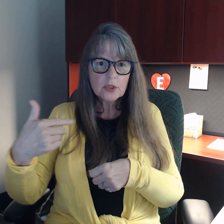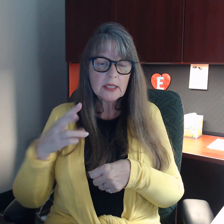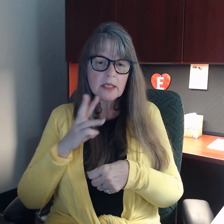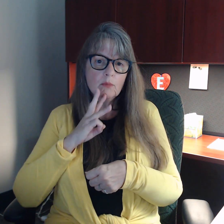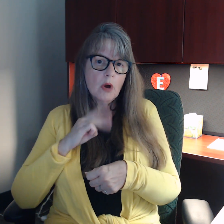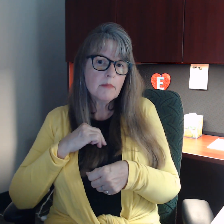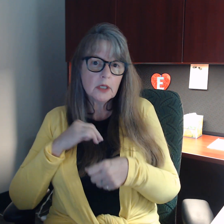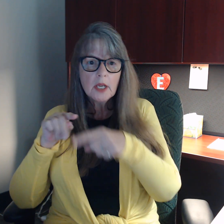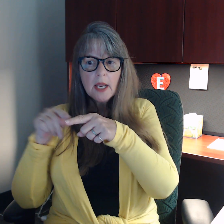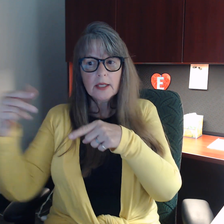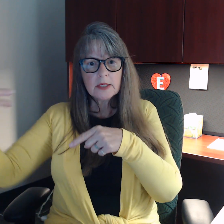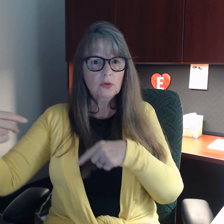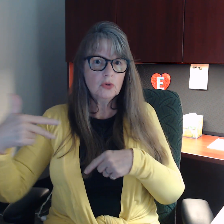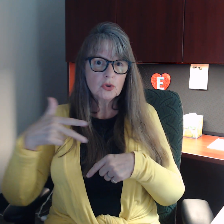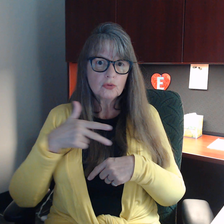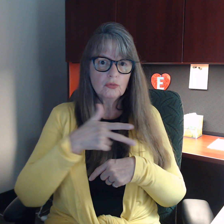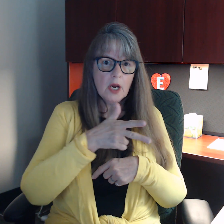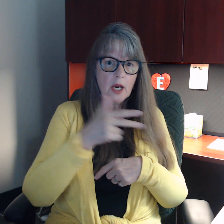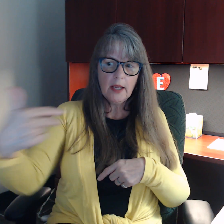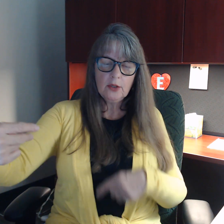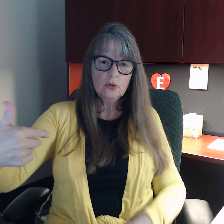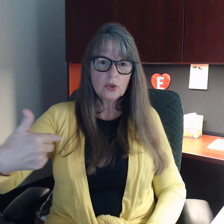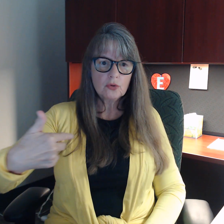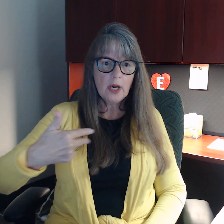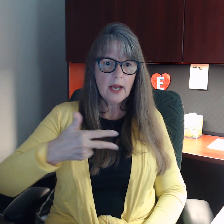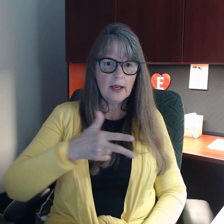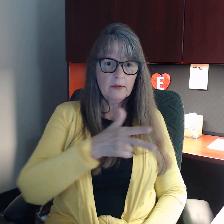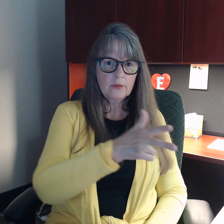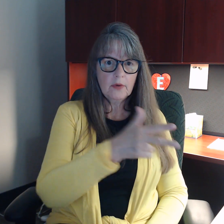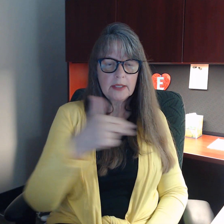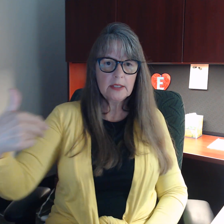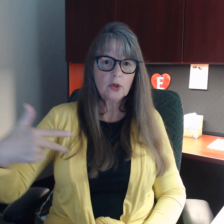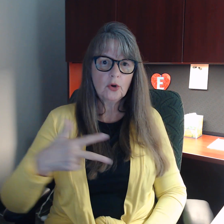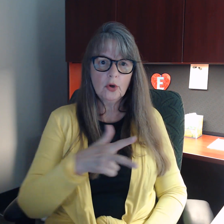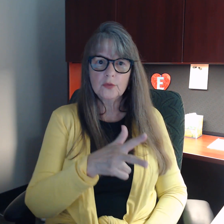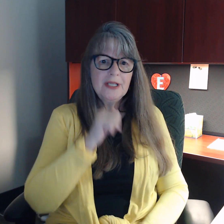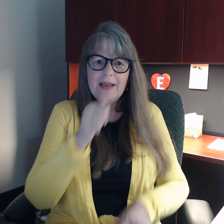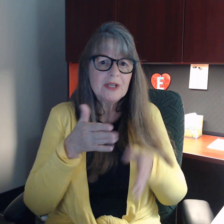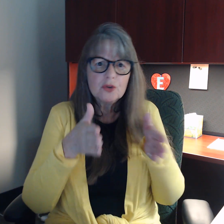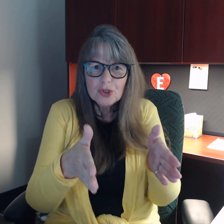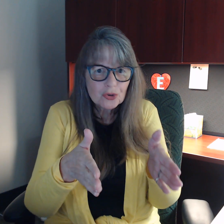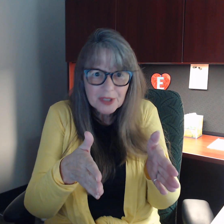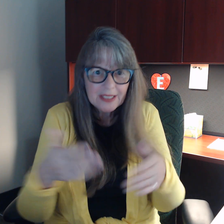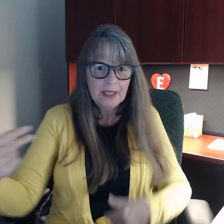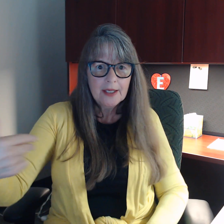said, Walmart, I said, you just drive, and you just drive. I said, in a curve. She didn't even have to get on the street. You